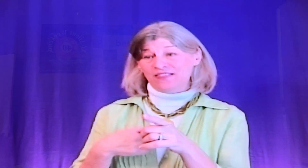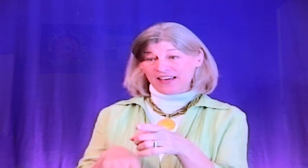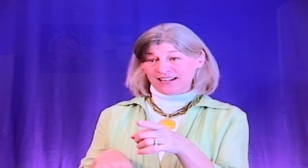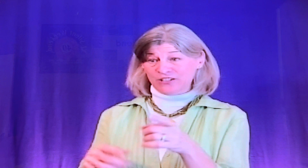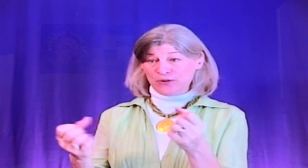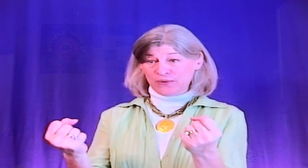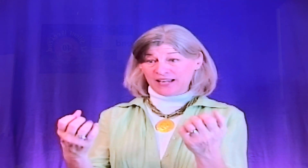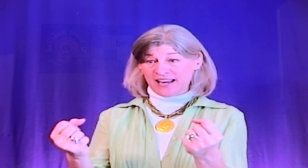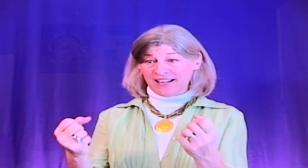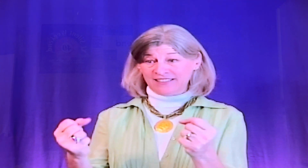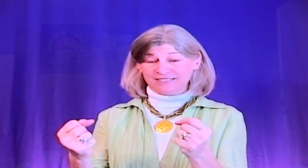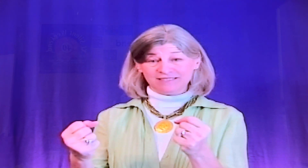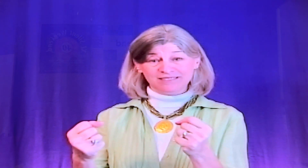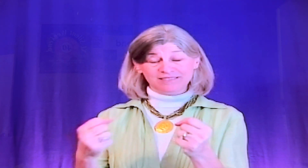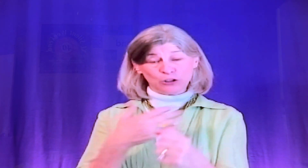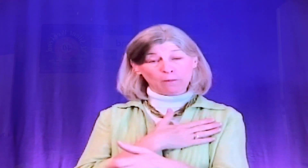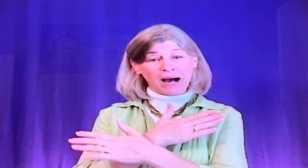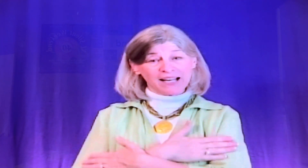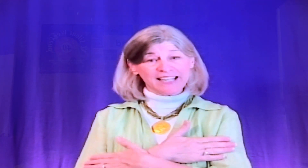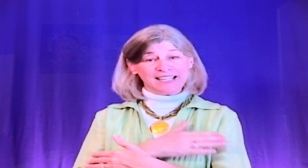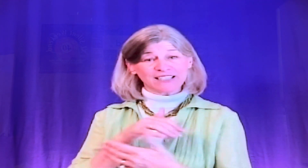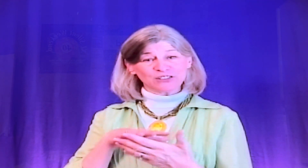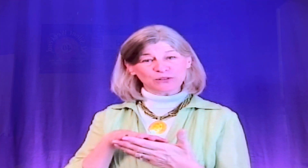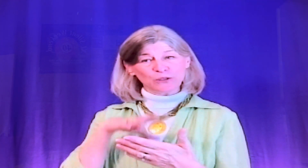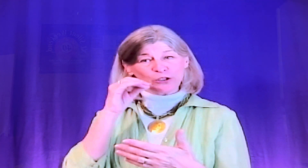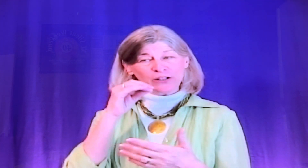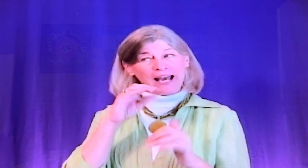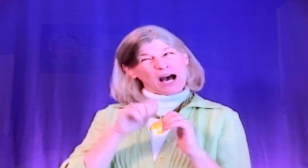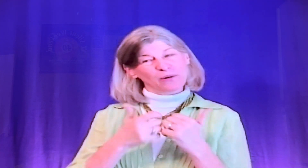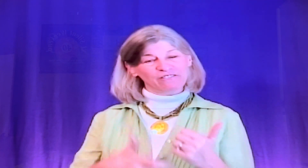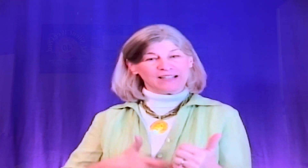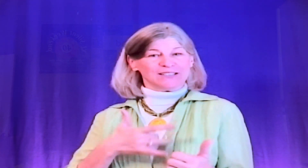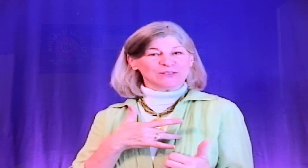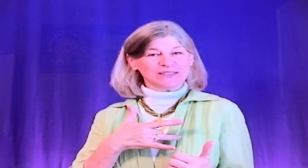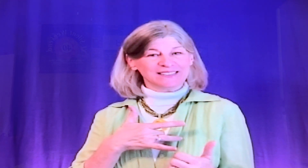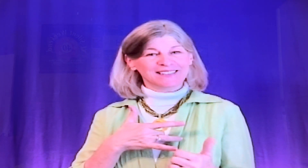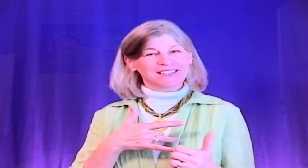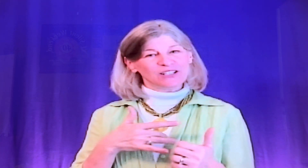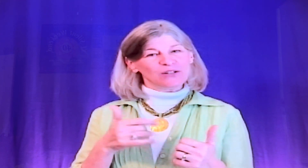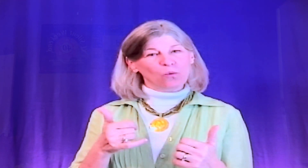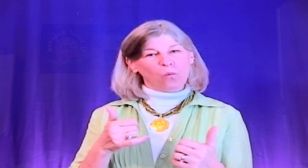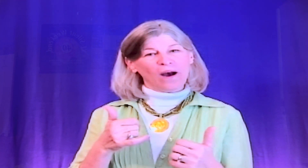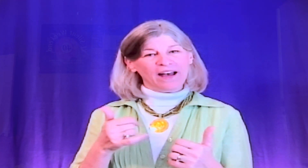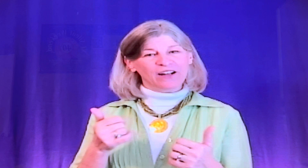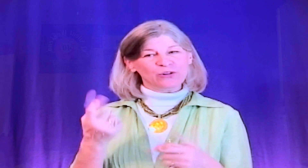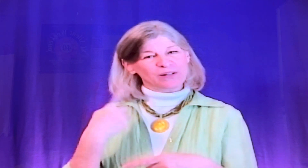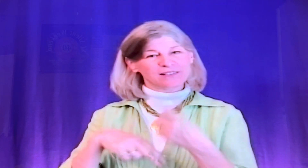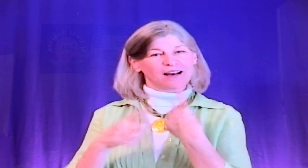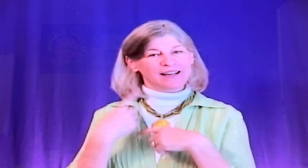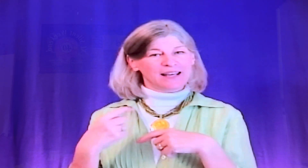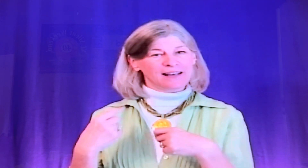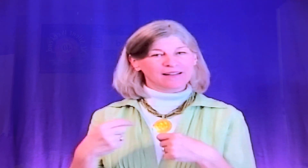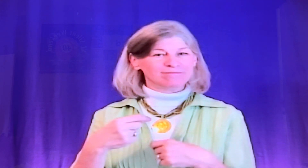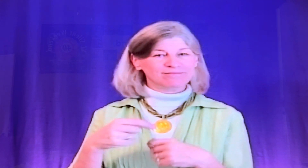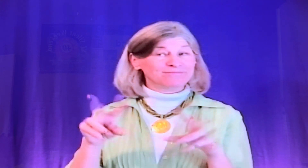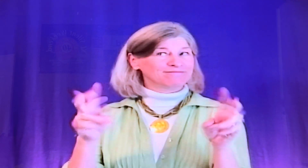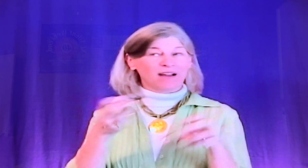then your body gets to learn how it feels when you are signing in